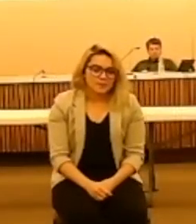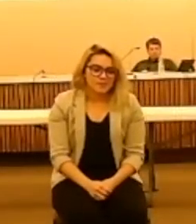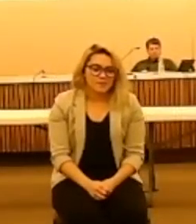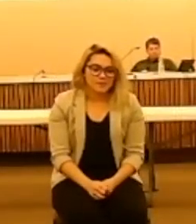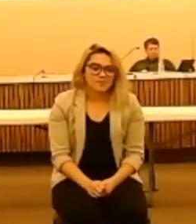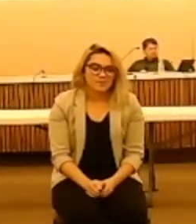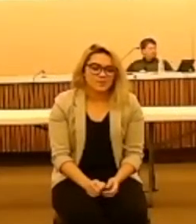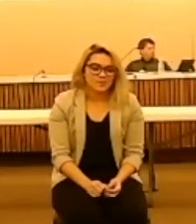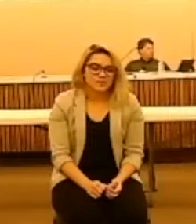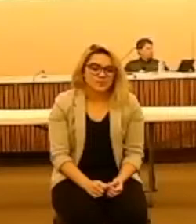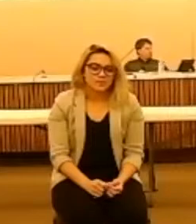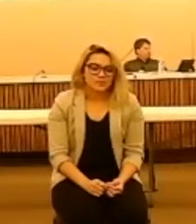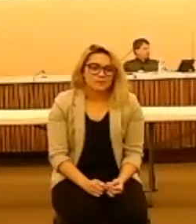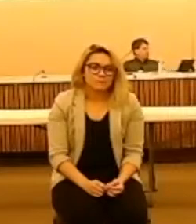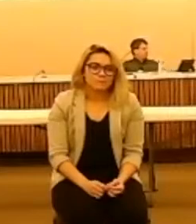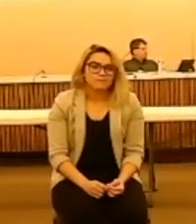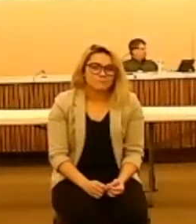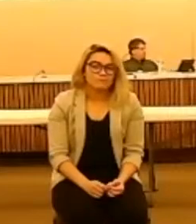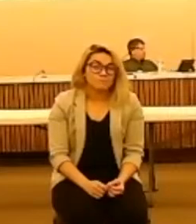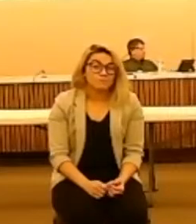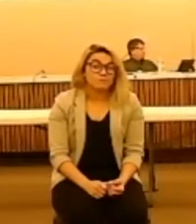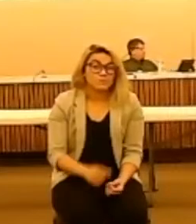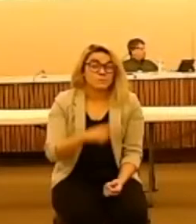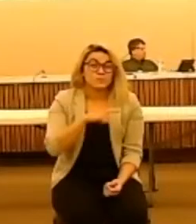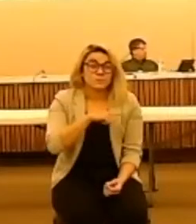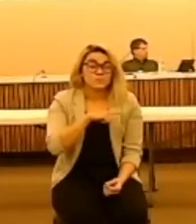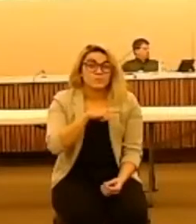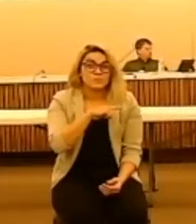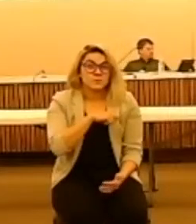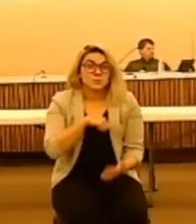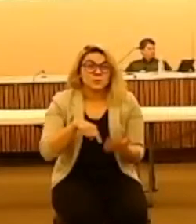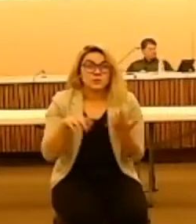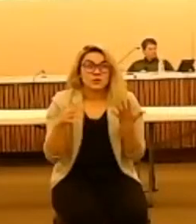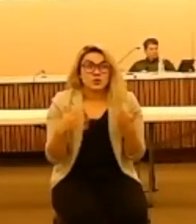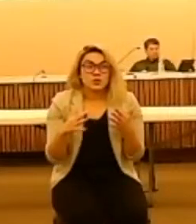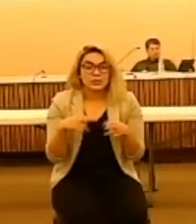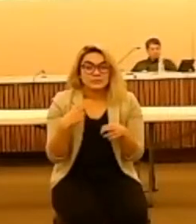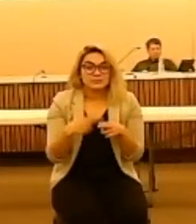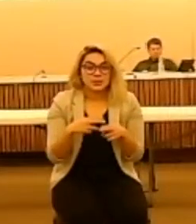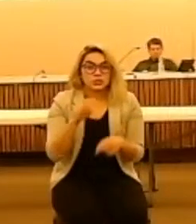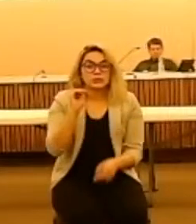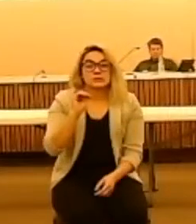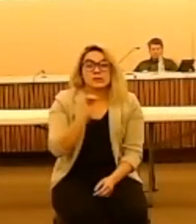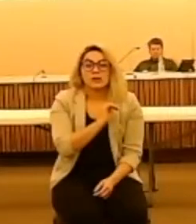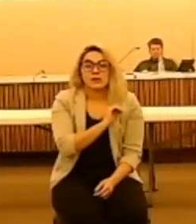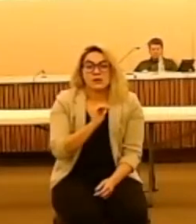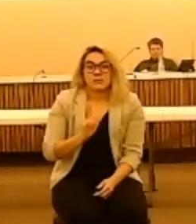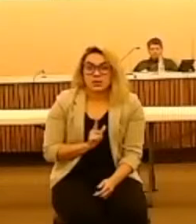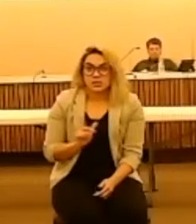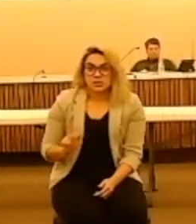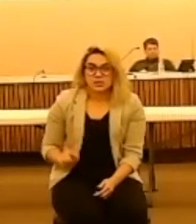And Steve already mentioned the Martin Luther King celebration, in the